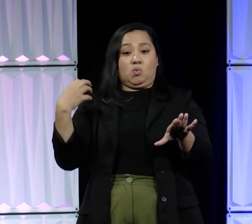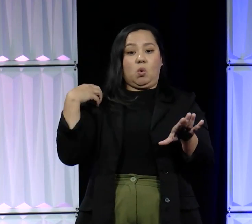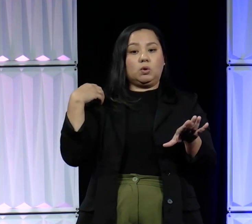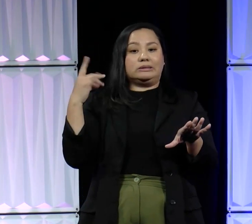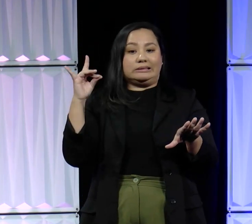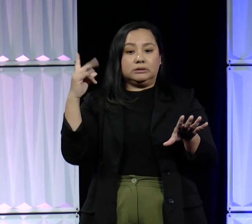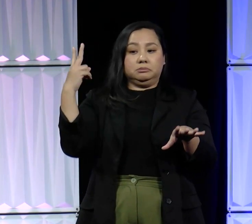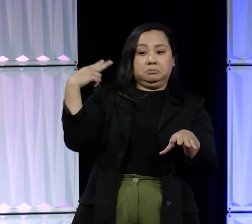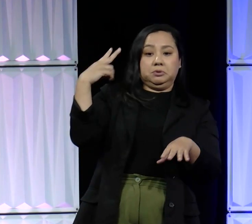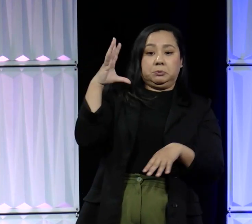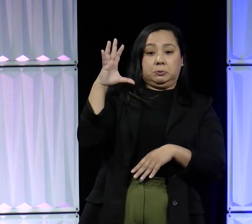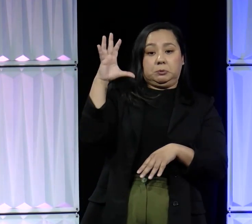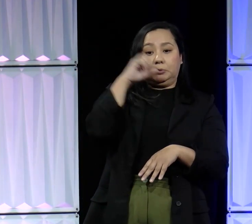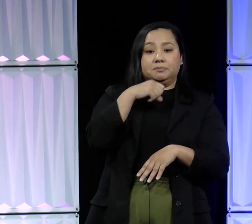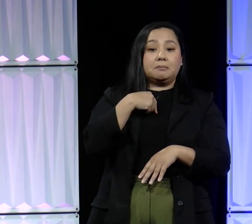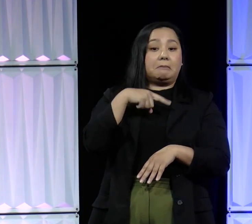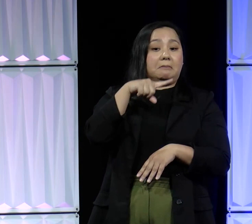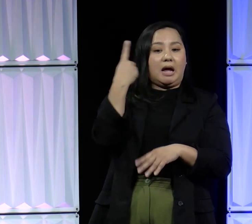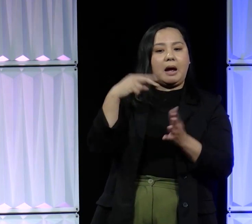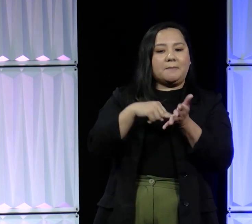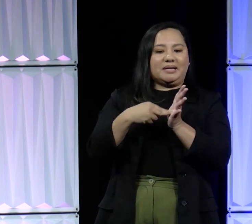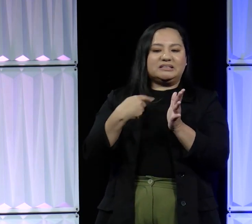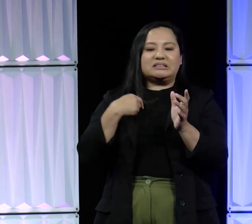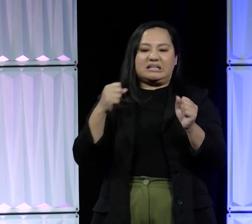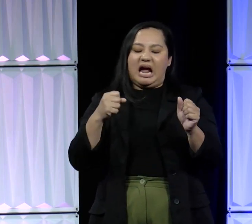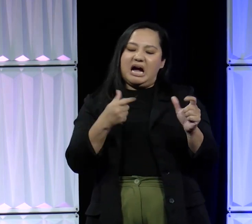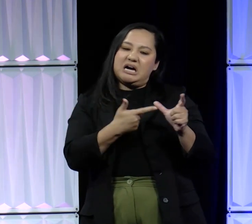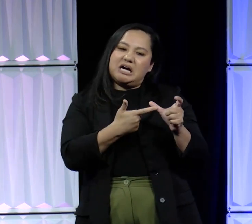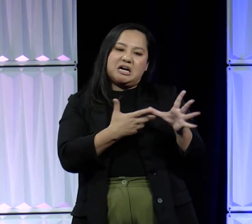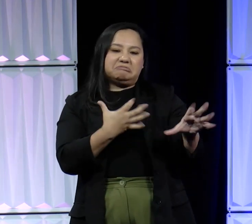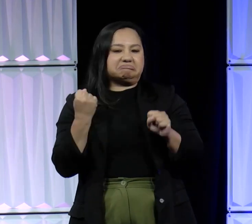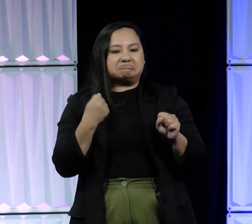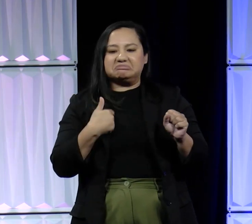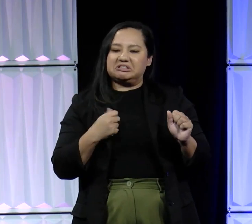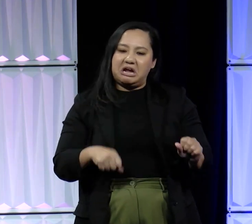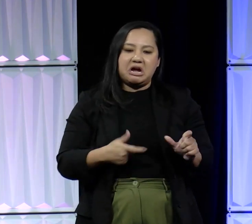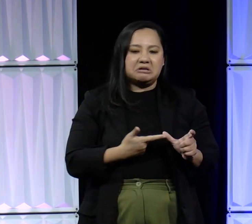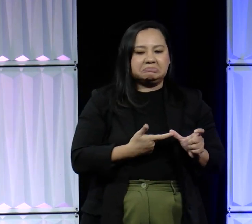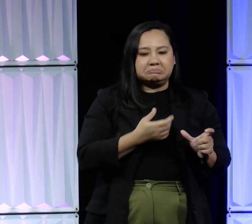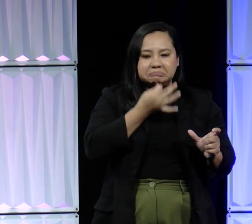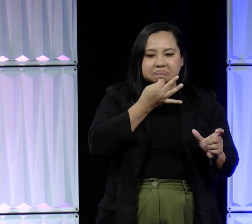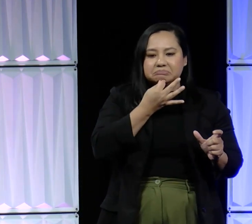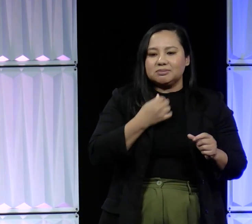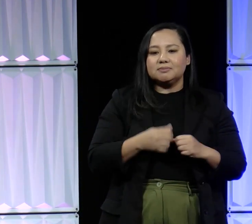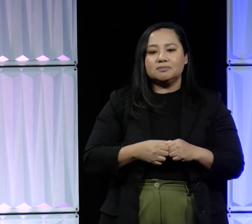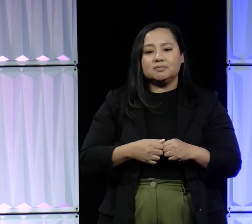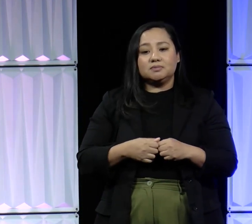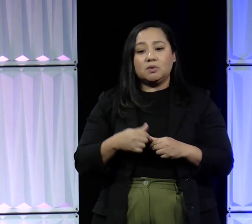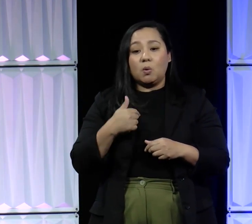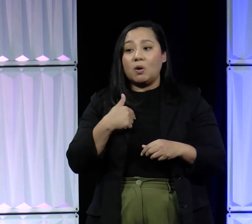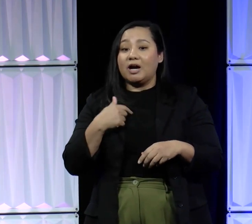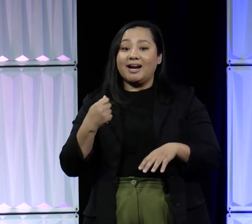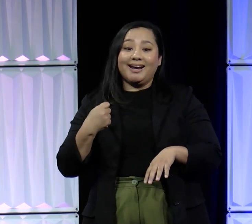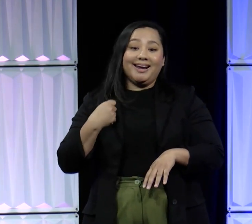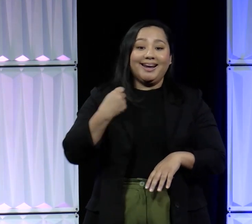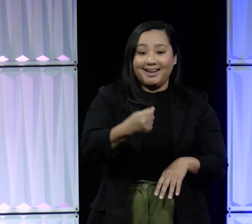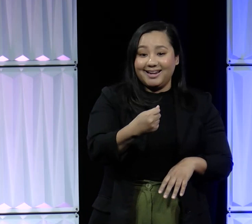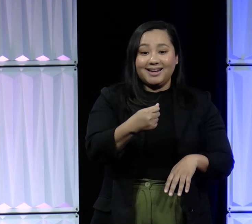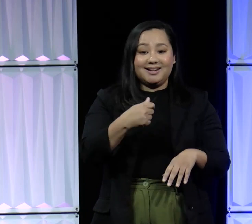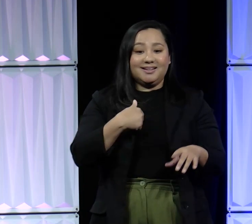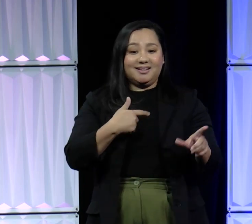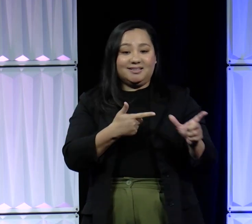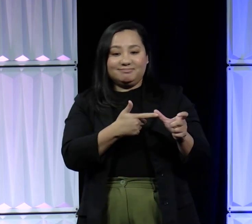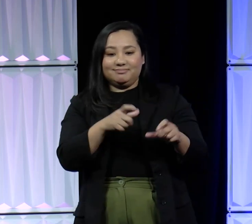Not at all. I was frustrated. I felt unseen when he put me in the sprints, which is the 100 meter, 200